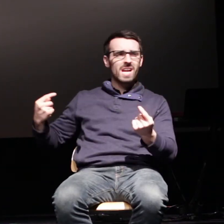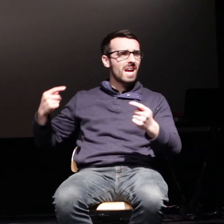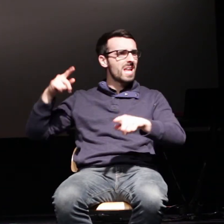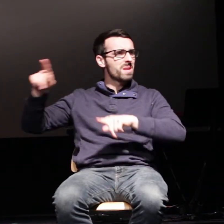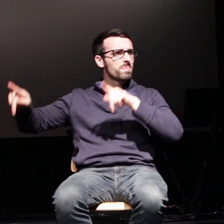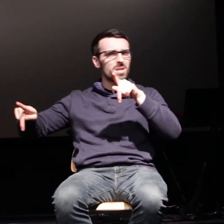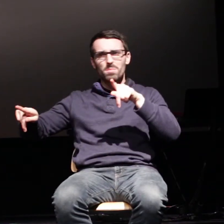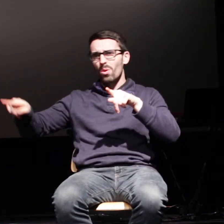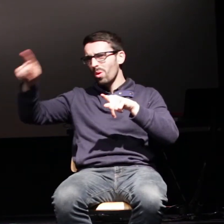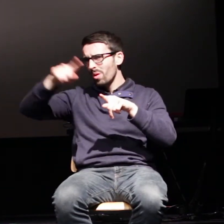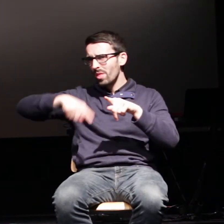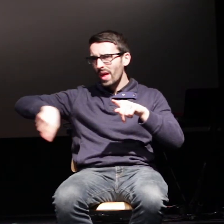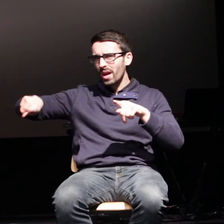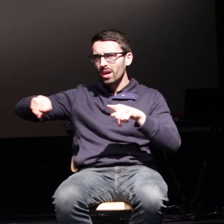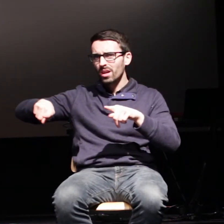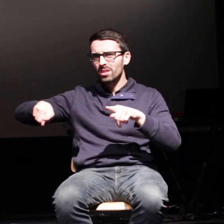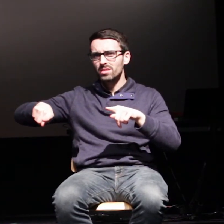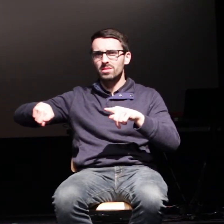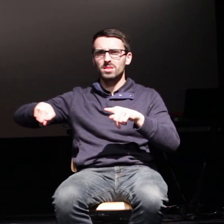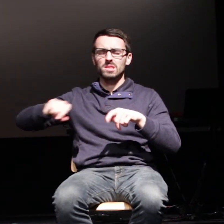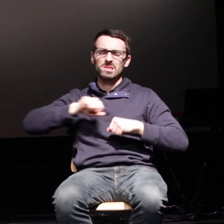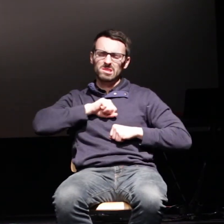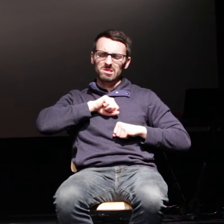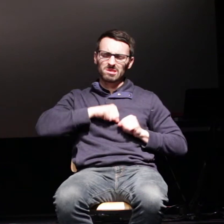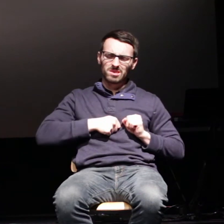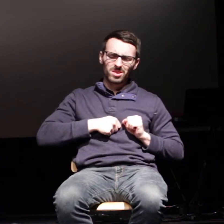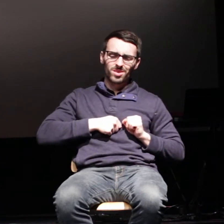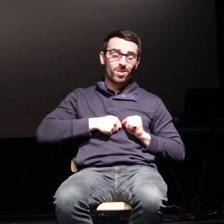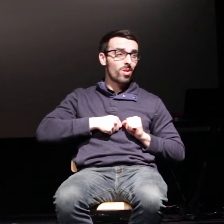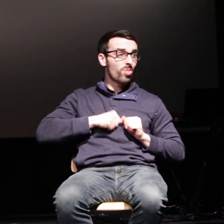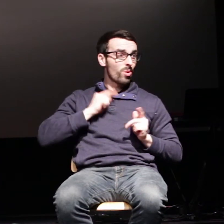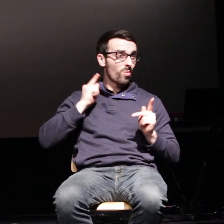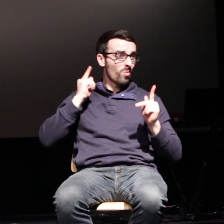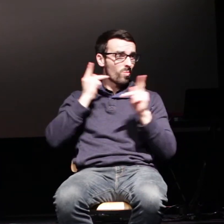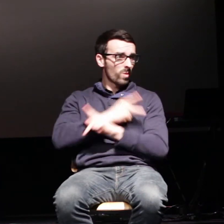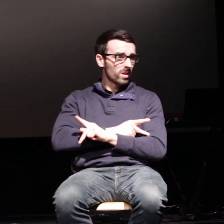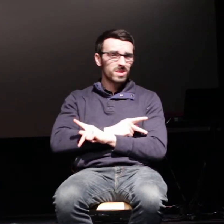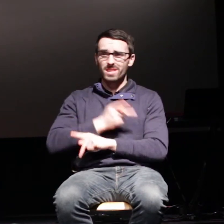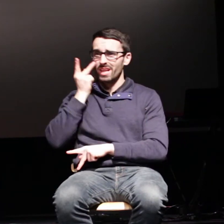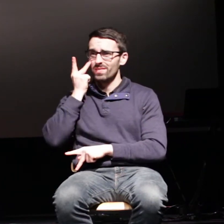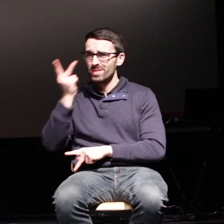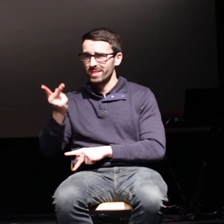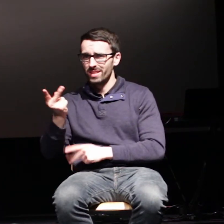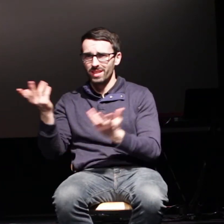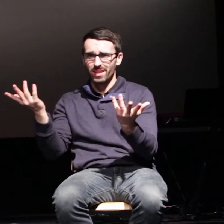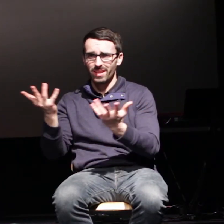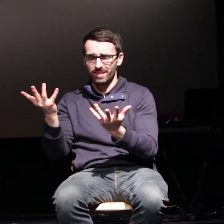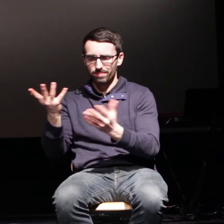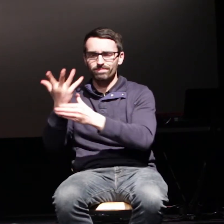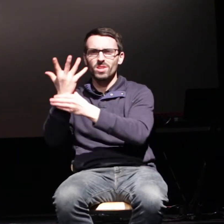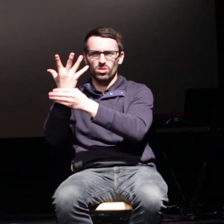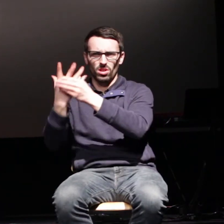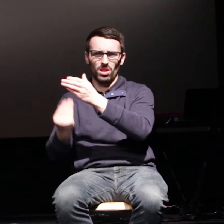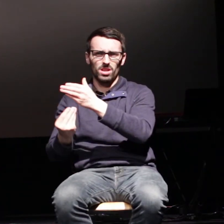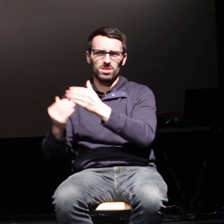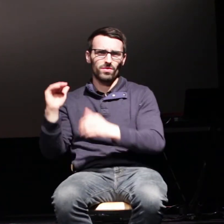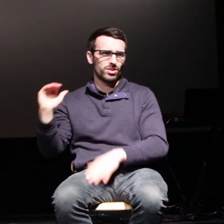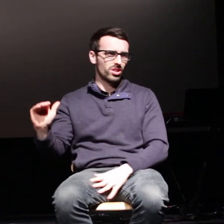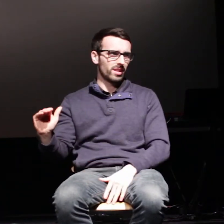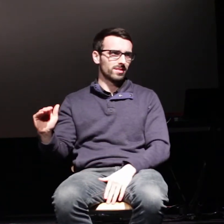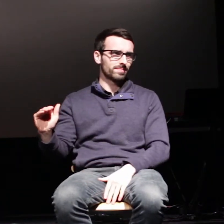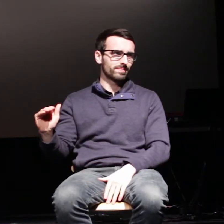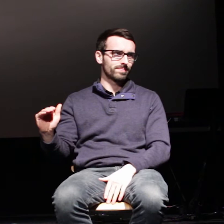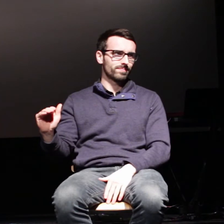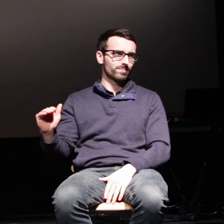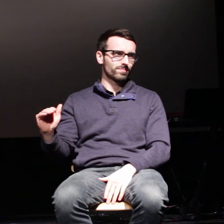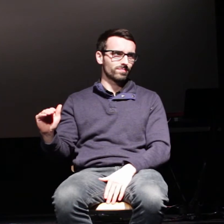grieving. In my opinion, I think the worst grief that I've ever watched anybody experience is the loss of a child. And that's what